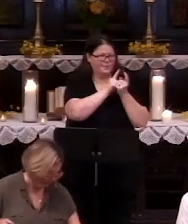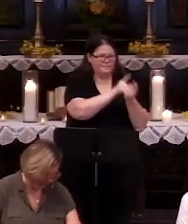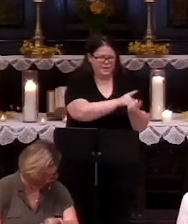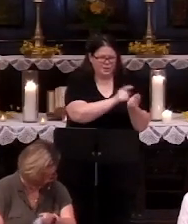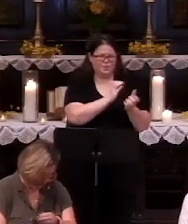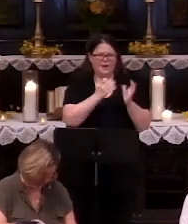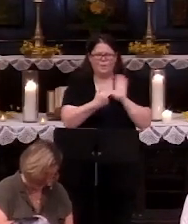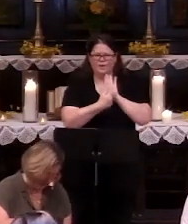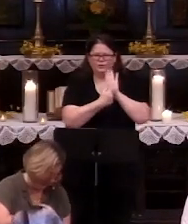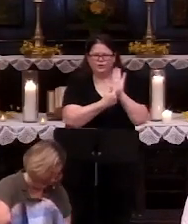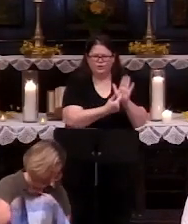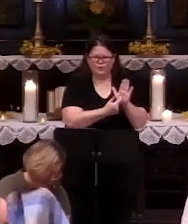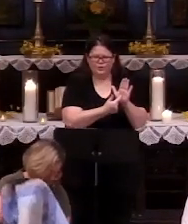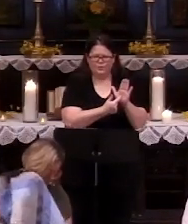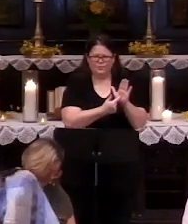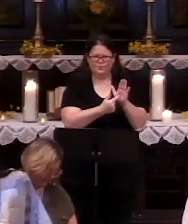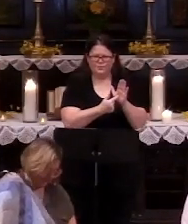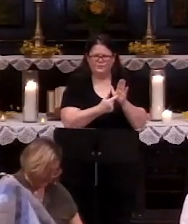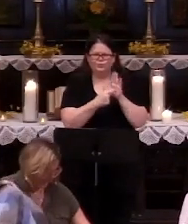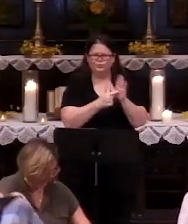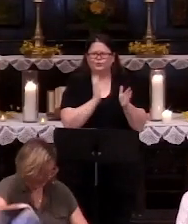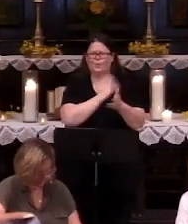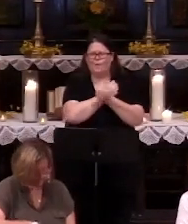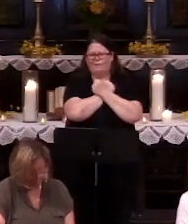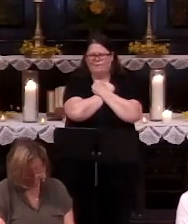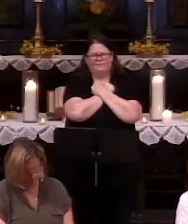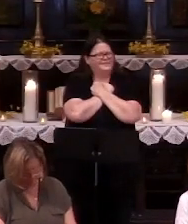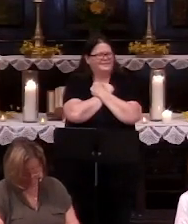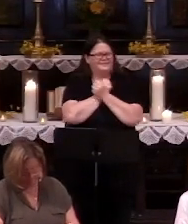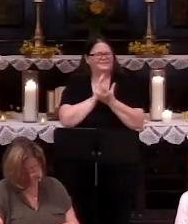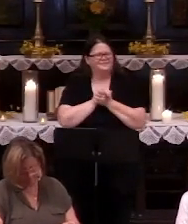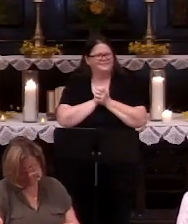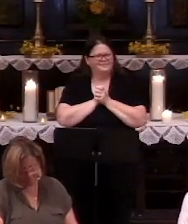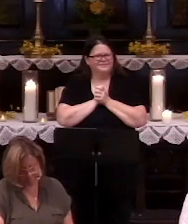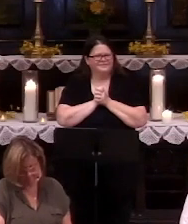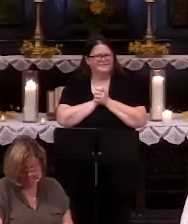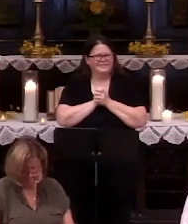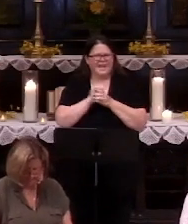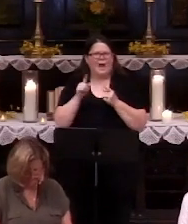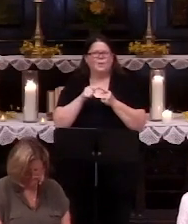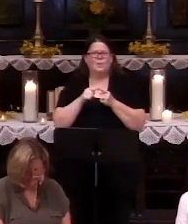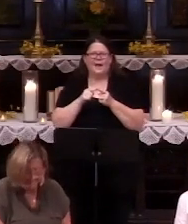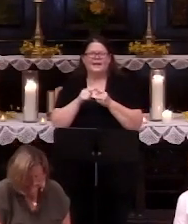respect and love. And when the weather gets a little